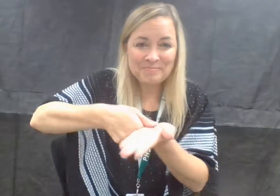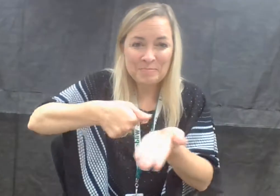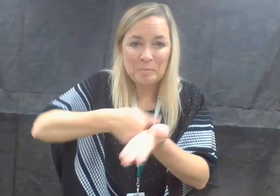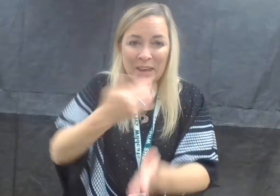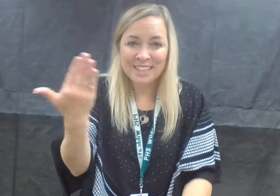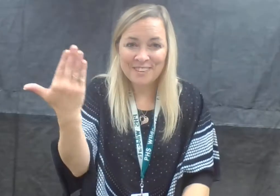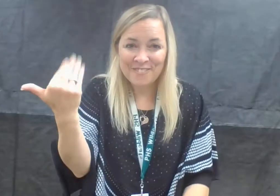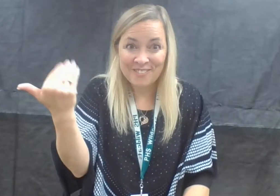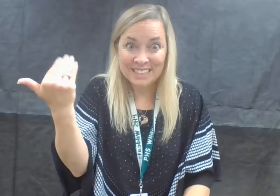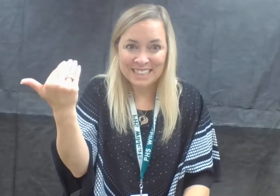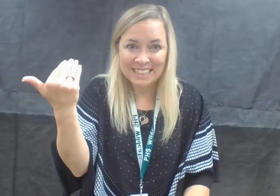No.